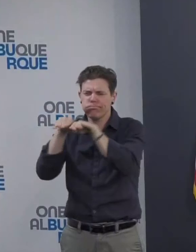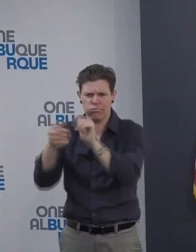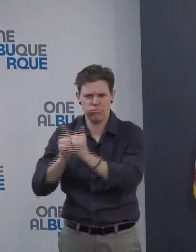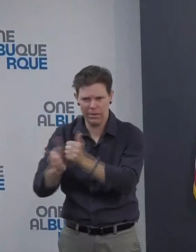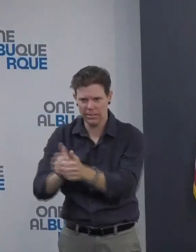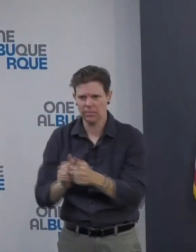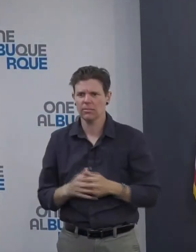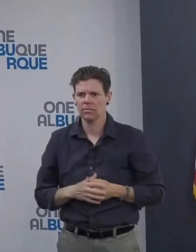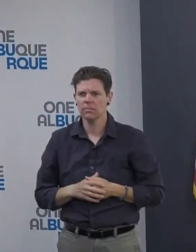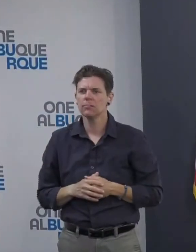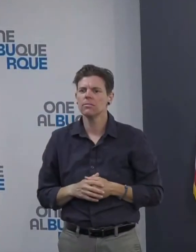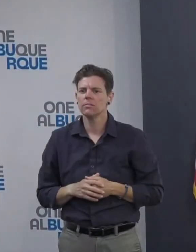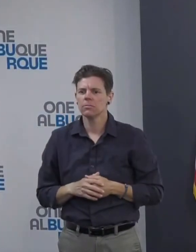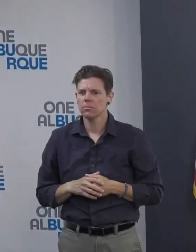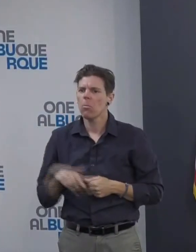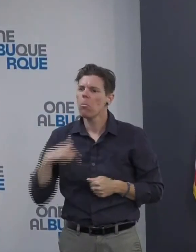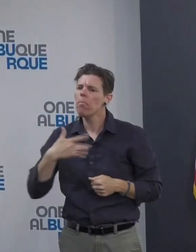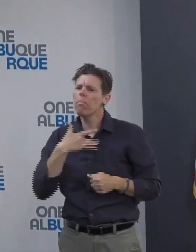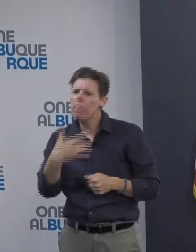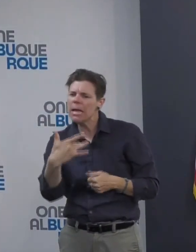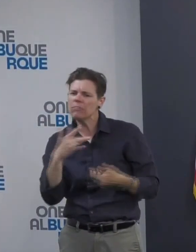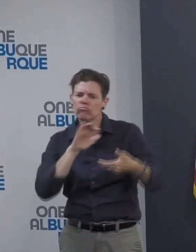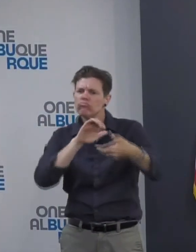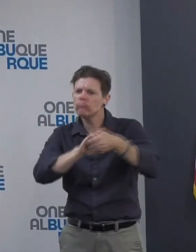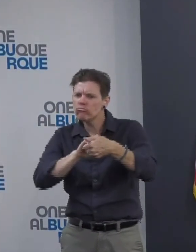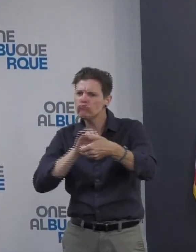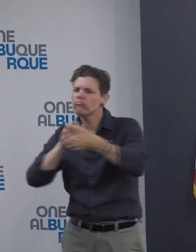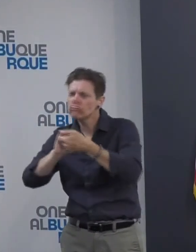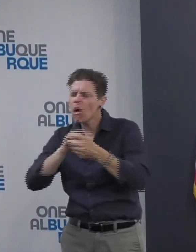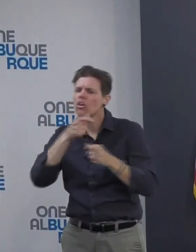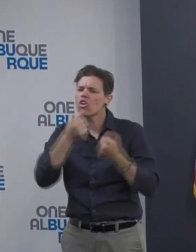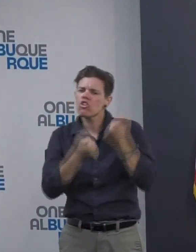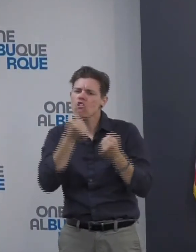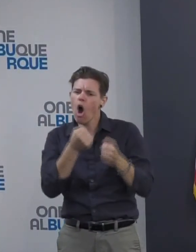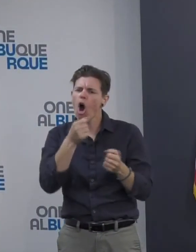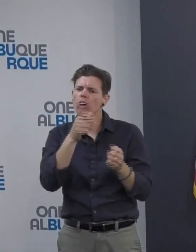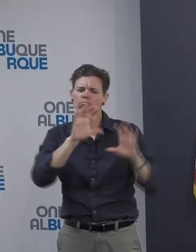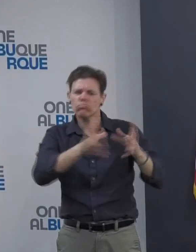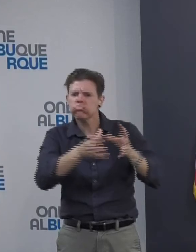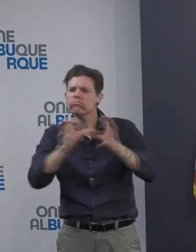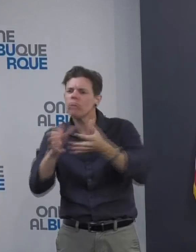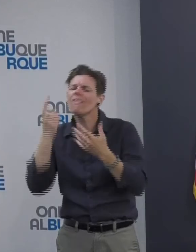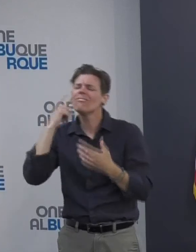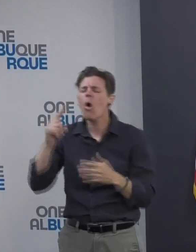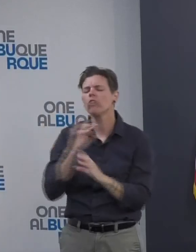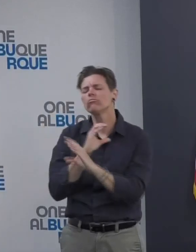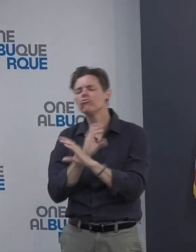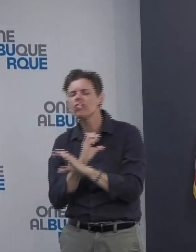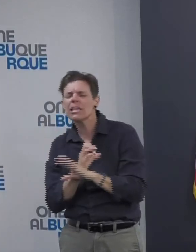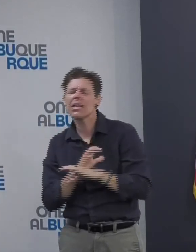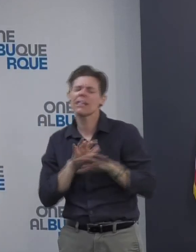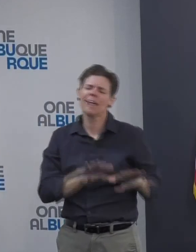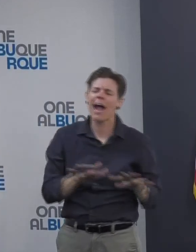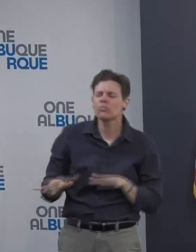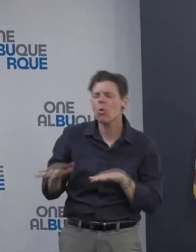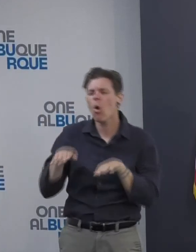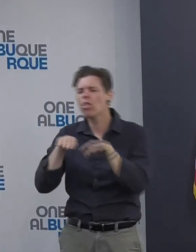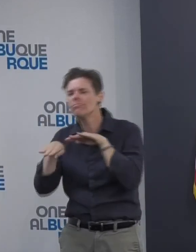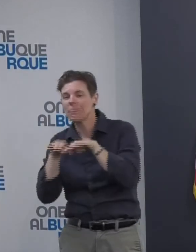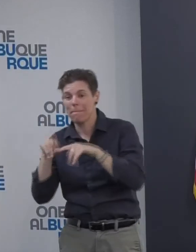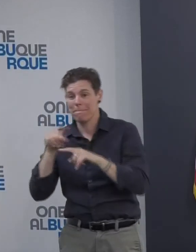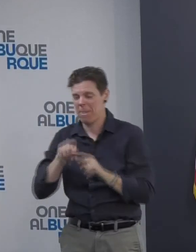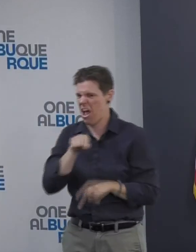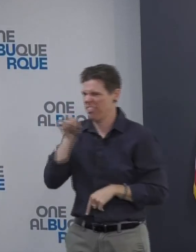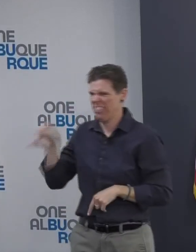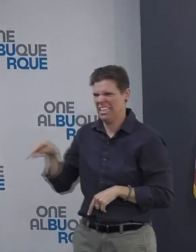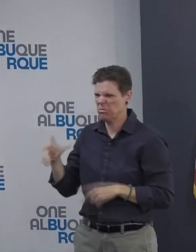car clubs on. That's something that we celebrate and as a proud tradition. This is something that is actually much more dangerous and